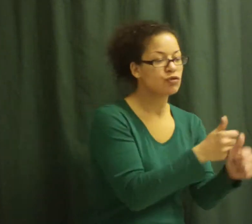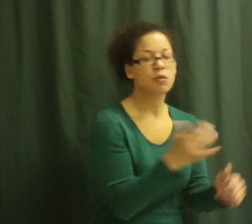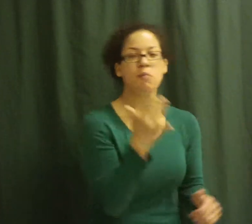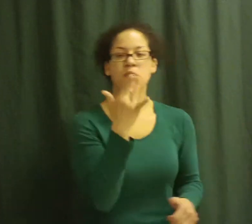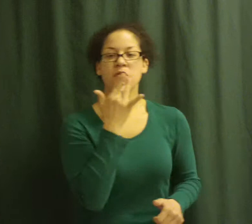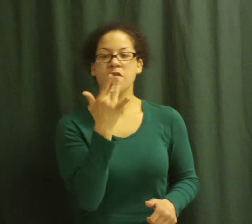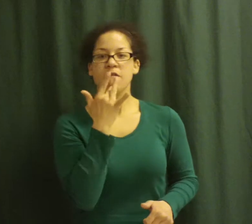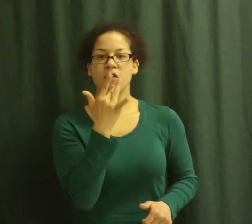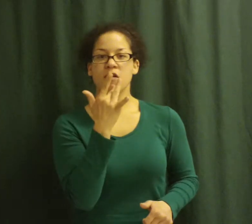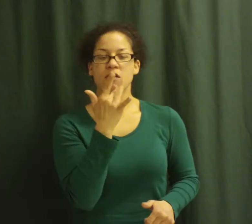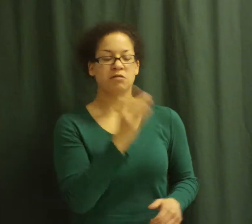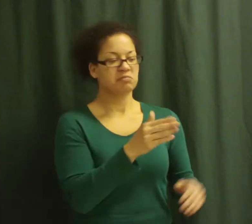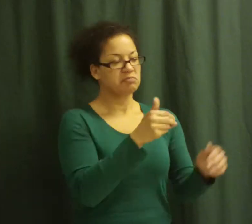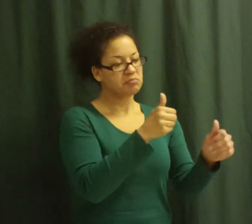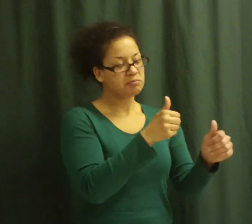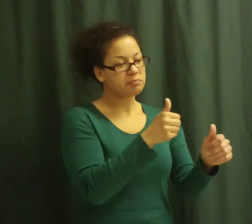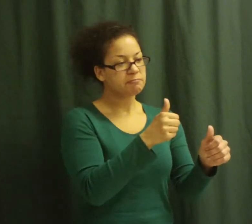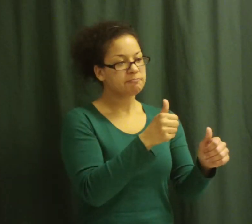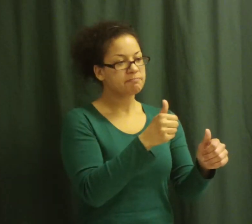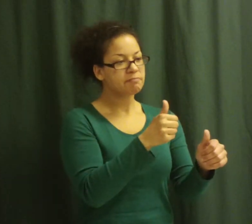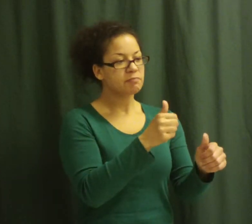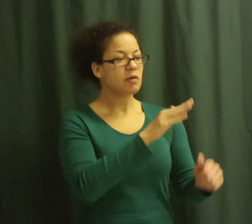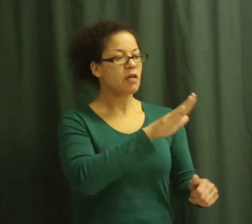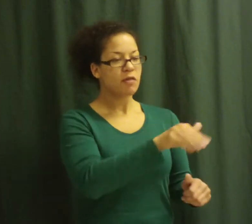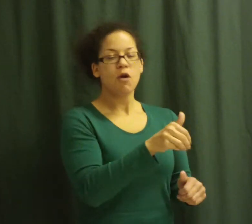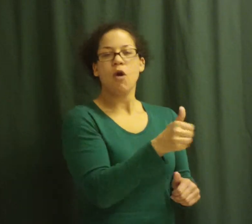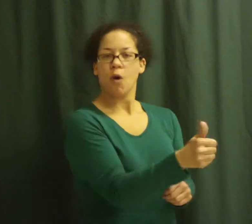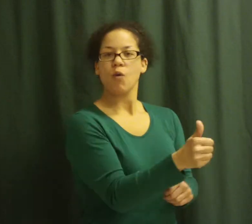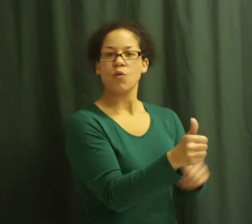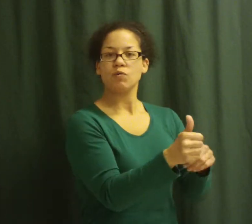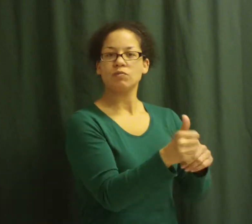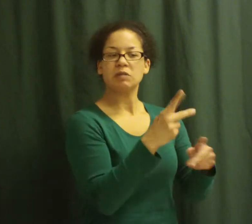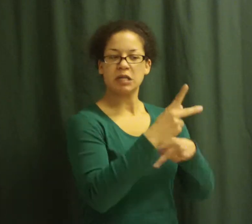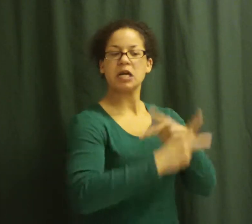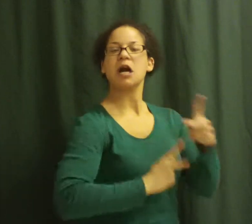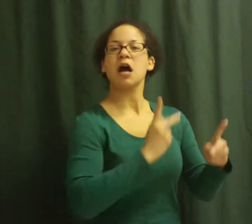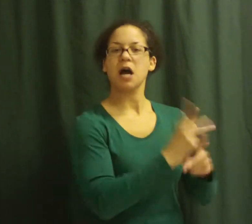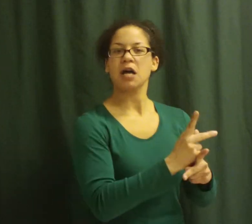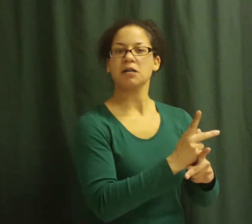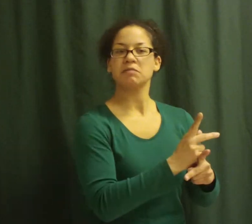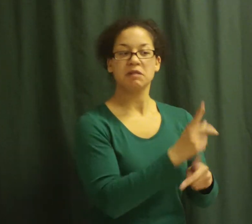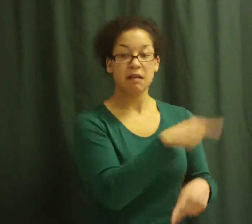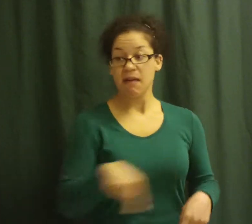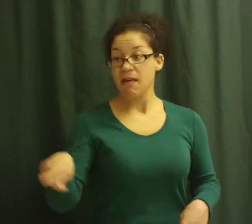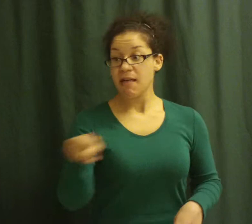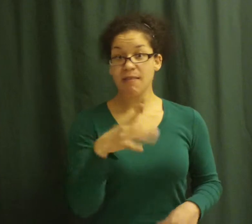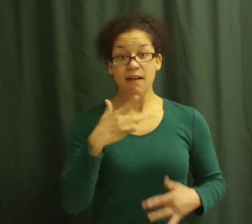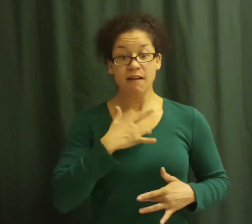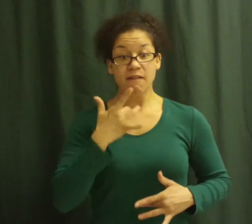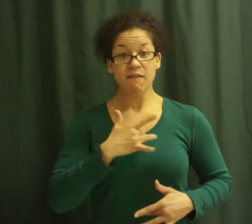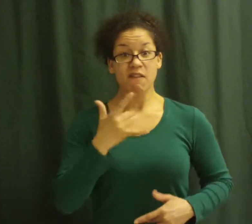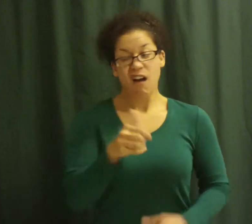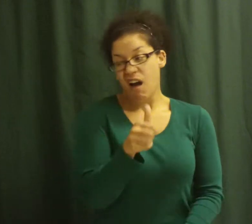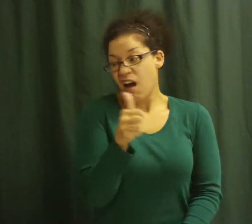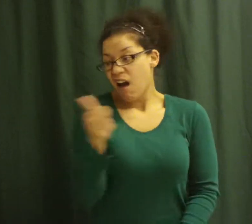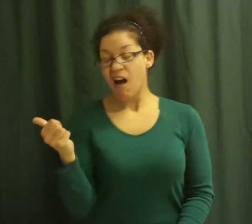They think the others are stupid, lazy, and mean,